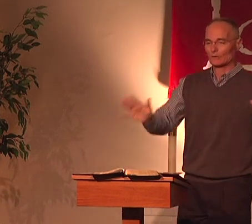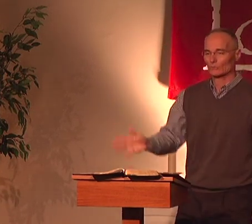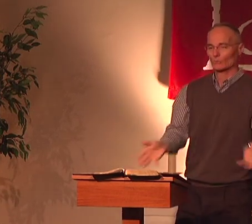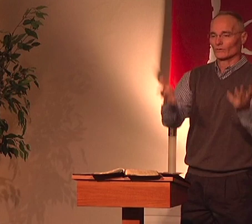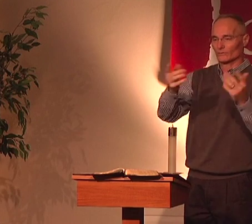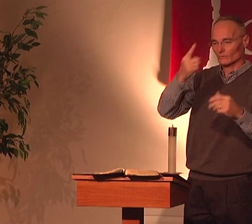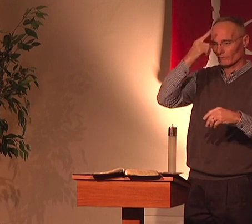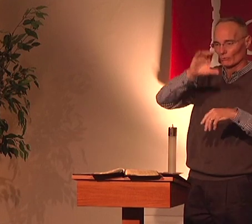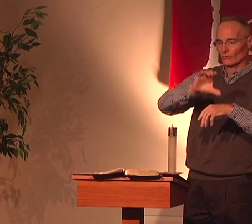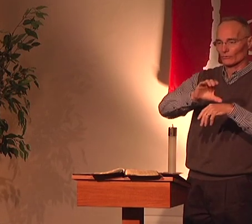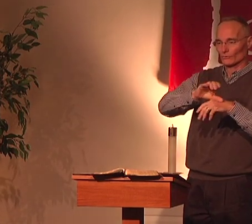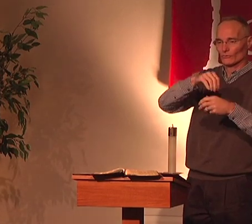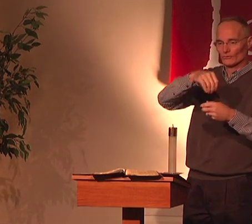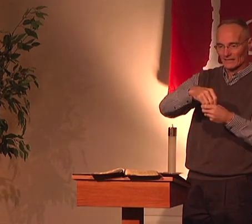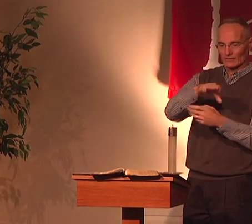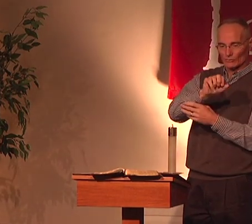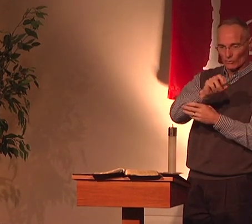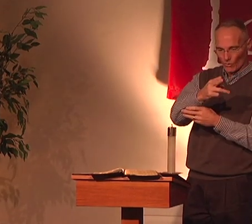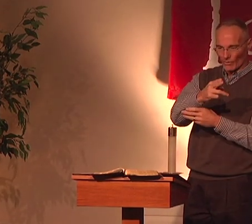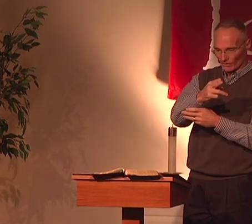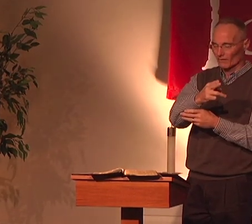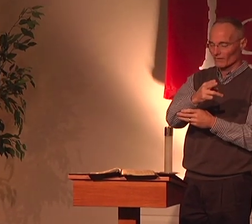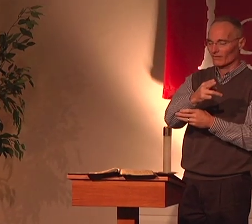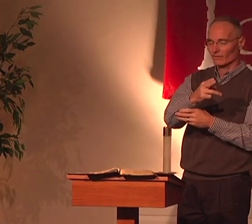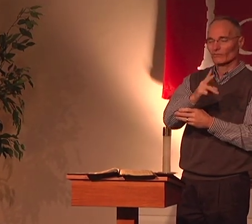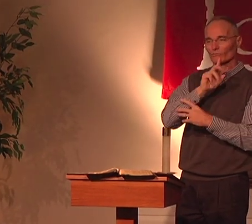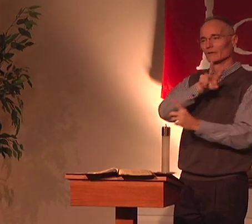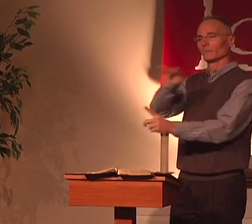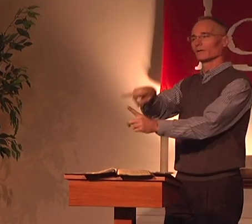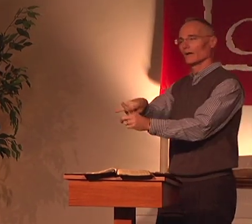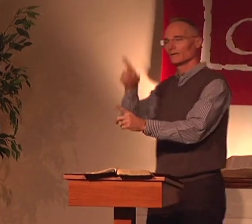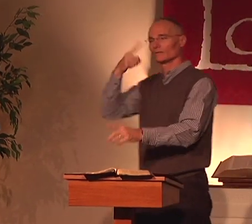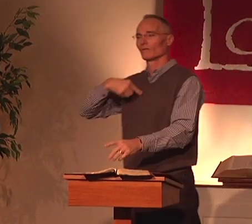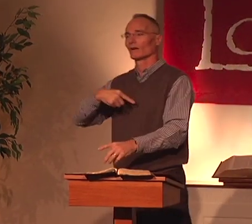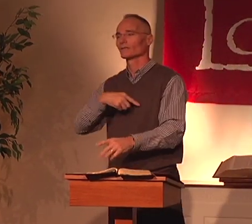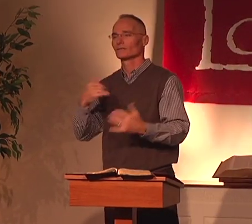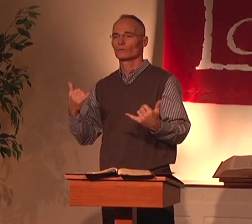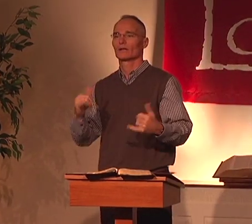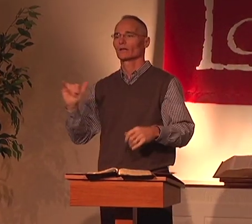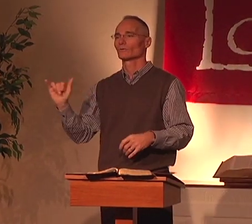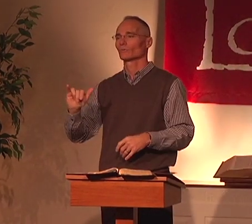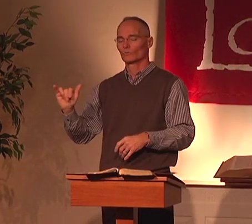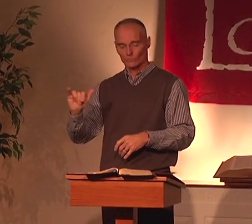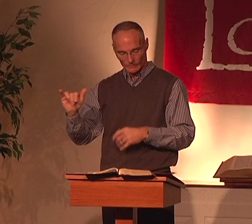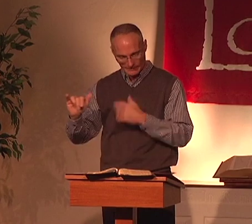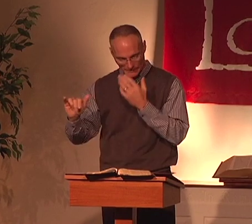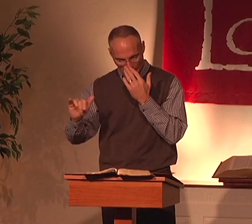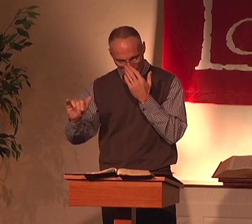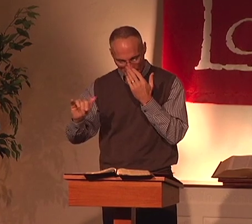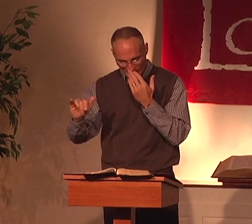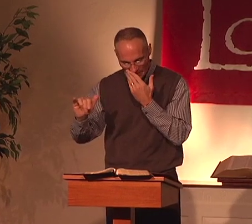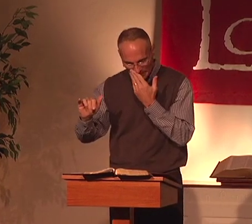And I think his Exhorting the church In Corinth Really applies to us Today as well